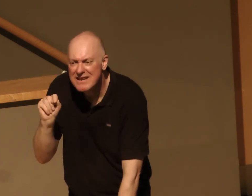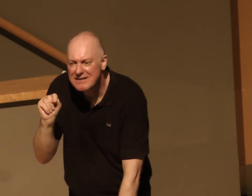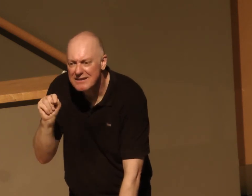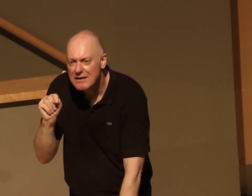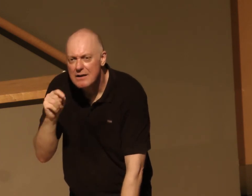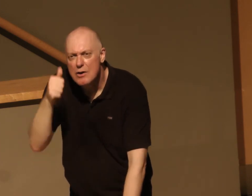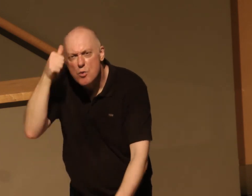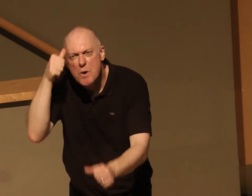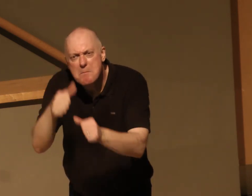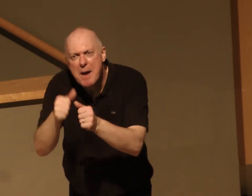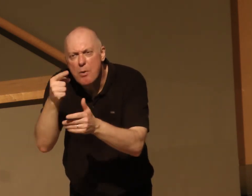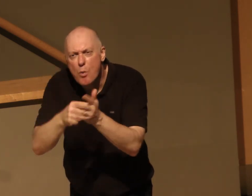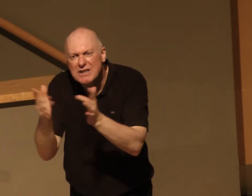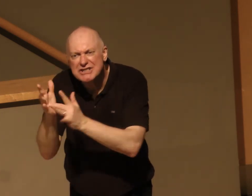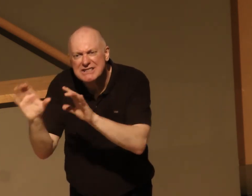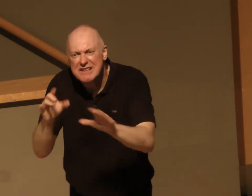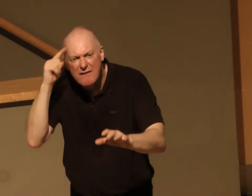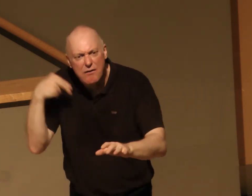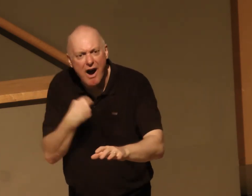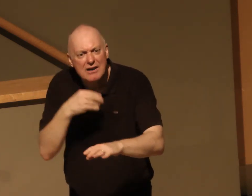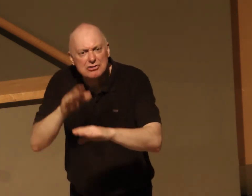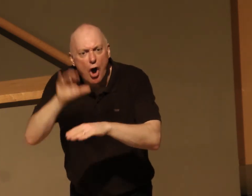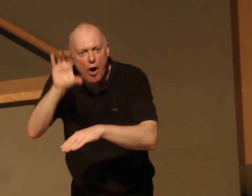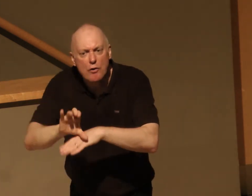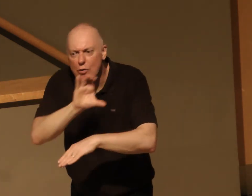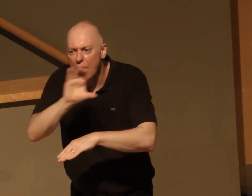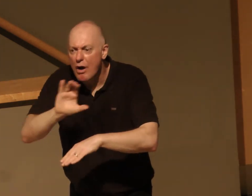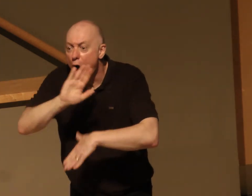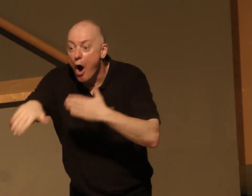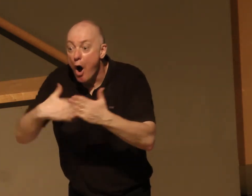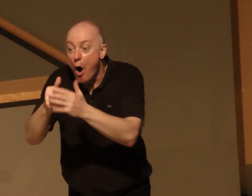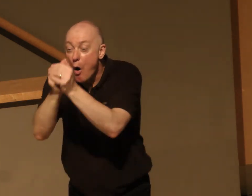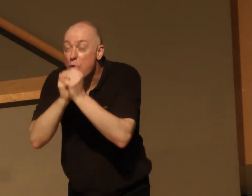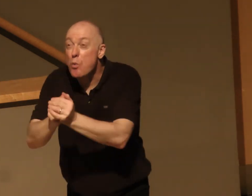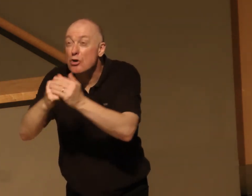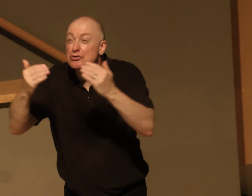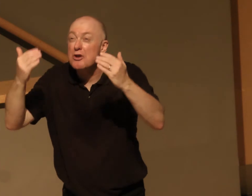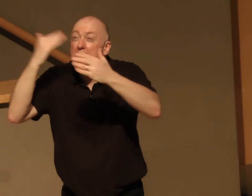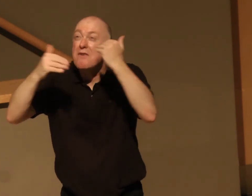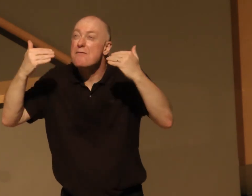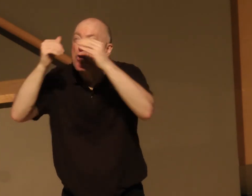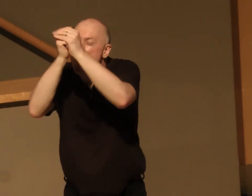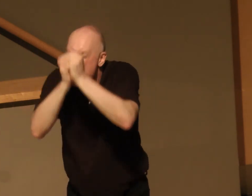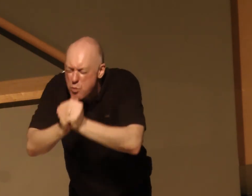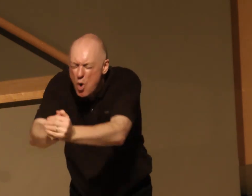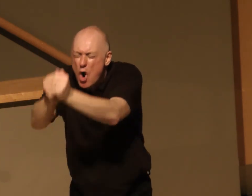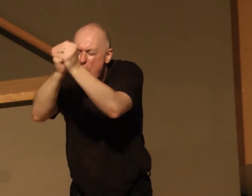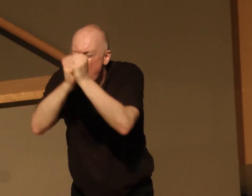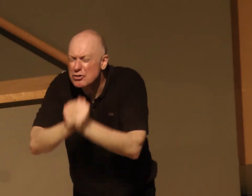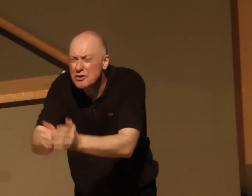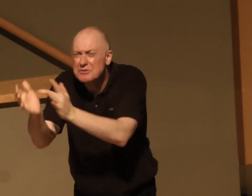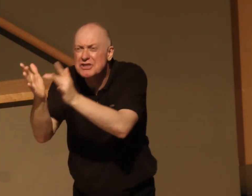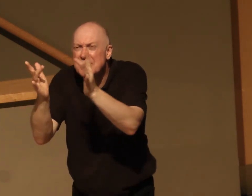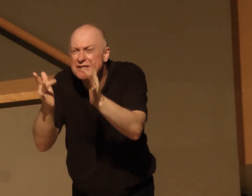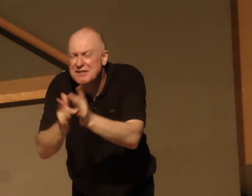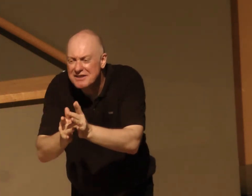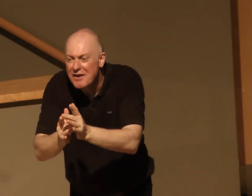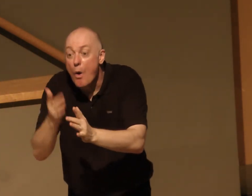of what he did for us on the cross and all the worship of heaven will worship him and will be fueled by the resurrection